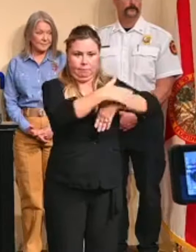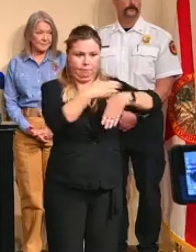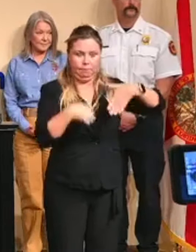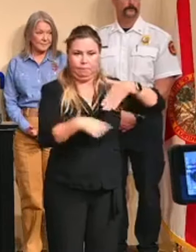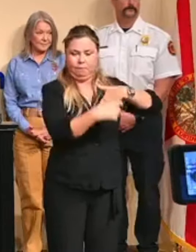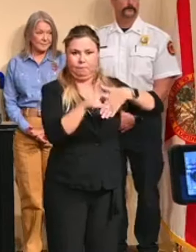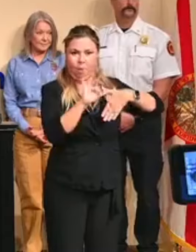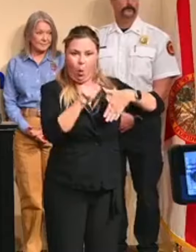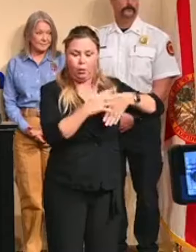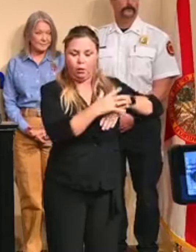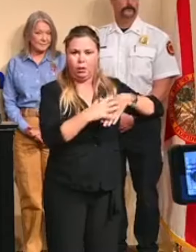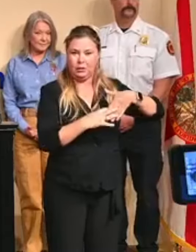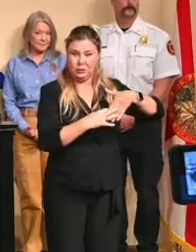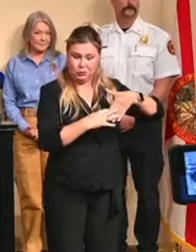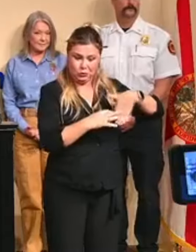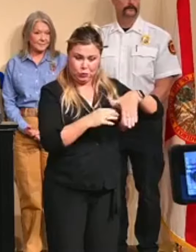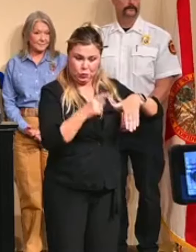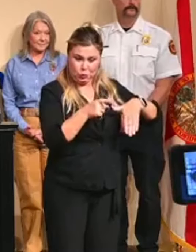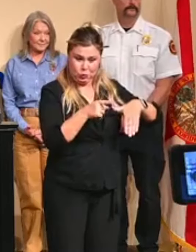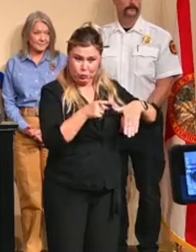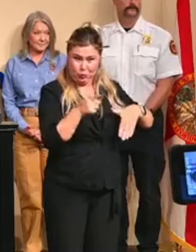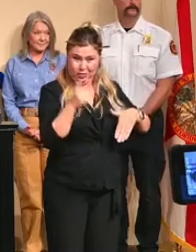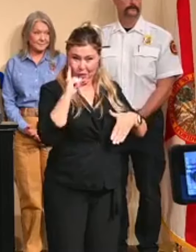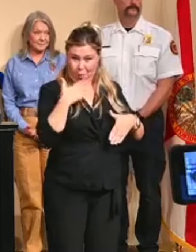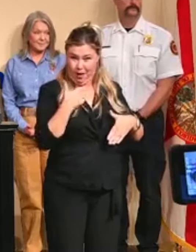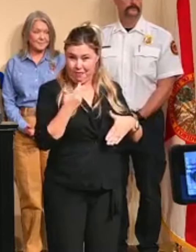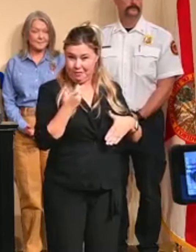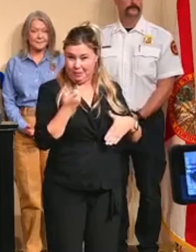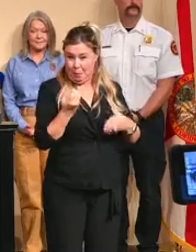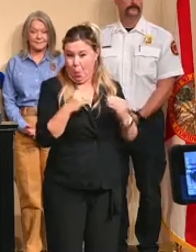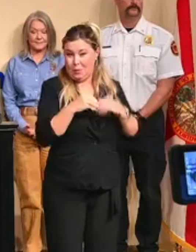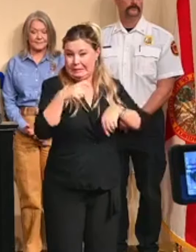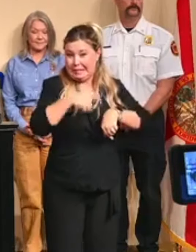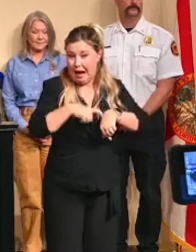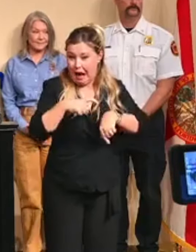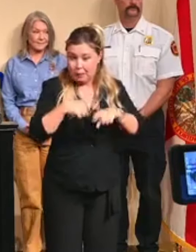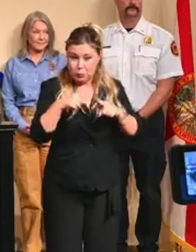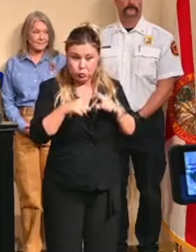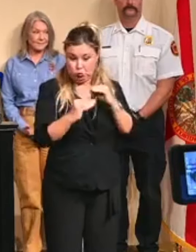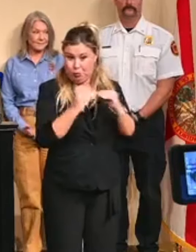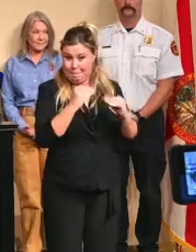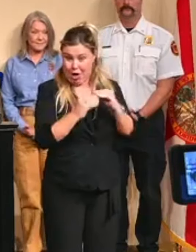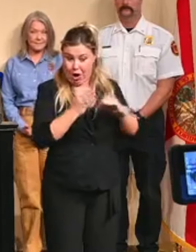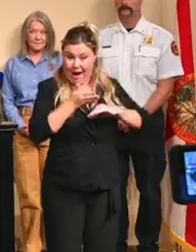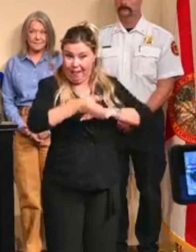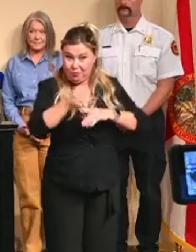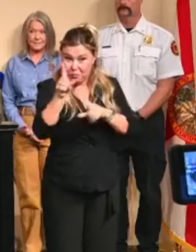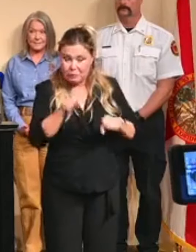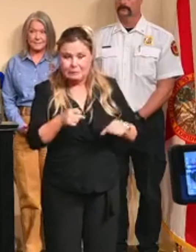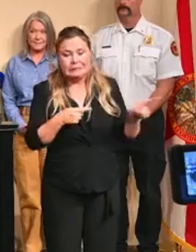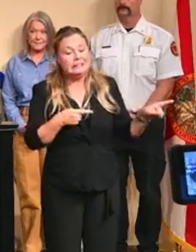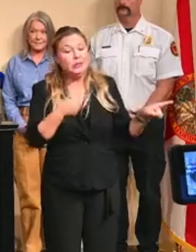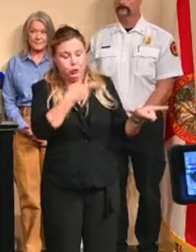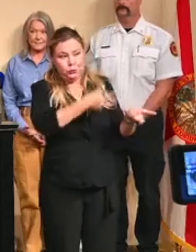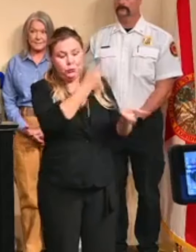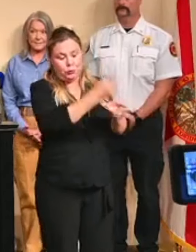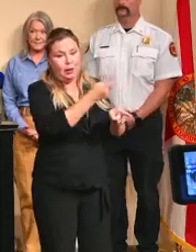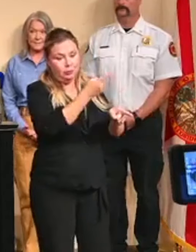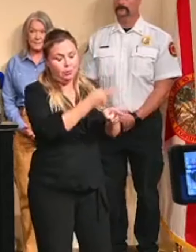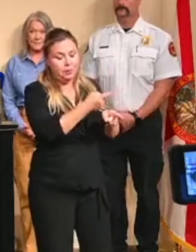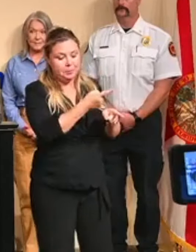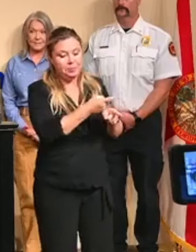of the state, may it be a little longer for repairs like that to be made? Well, again, you're absolutely right.